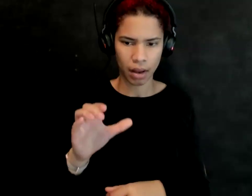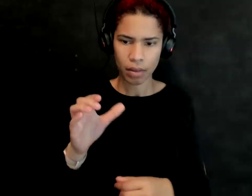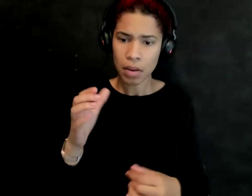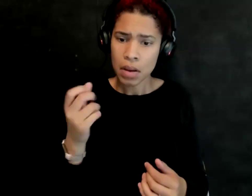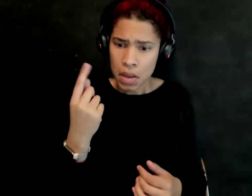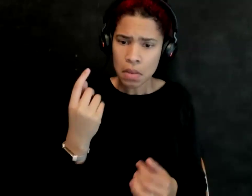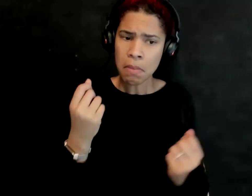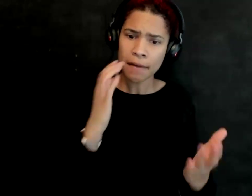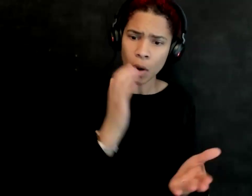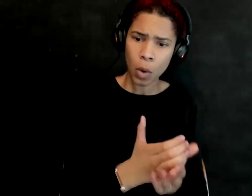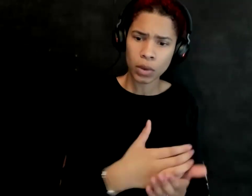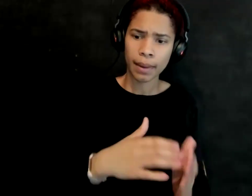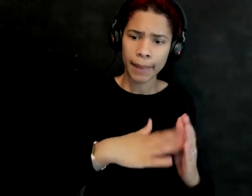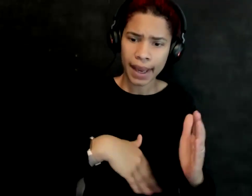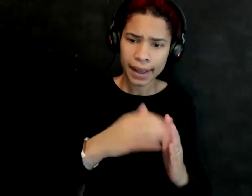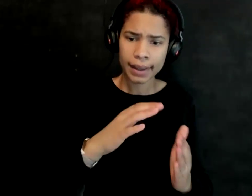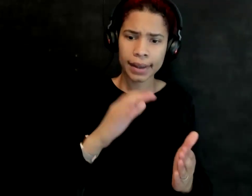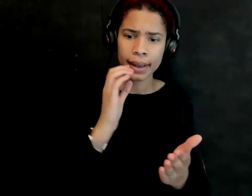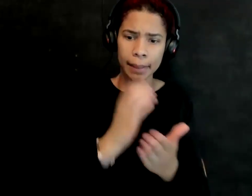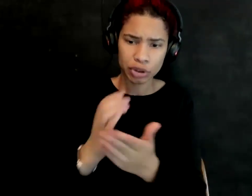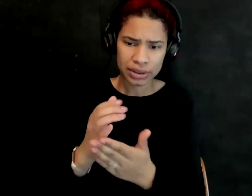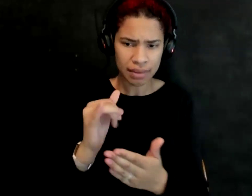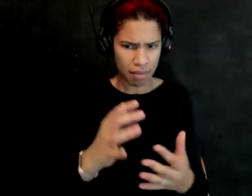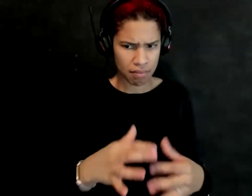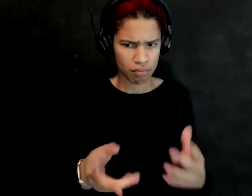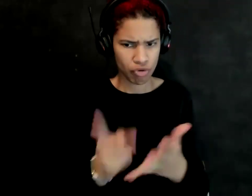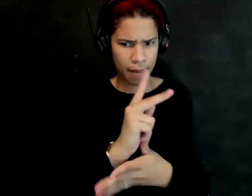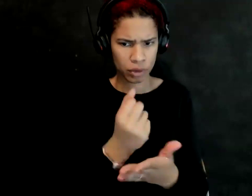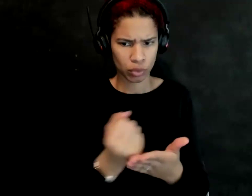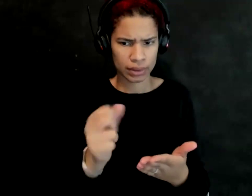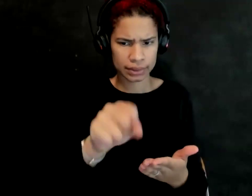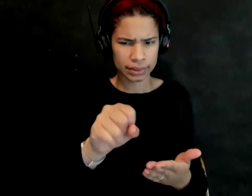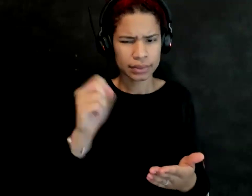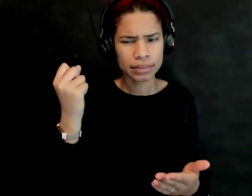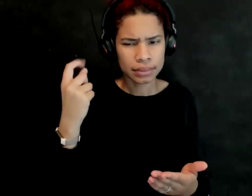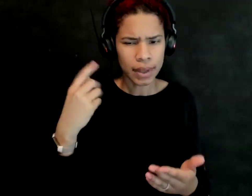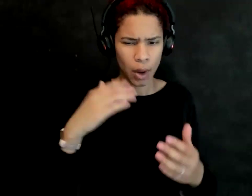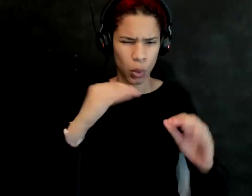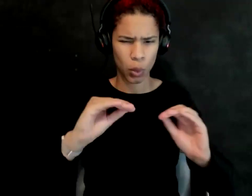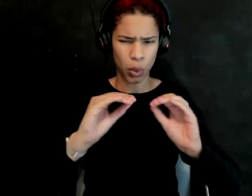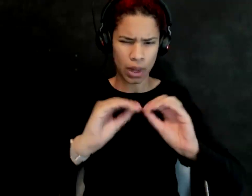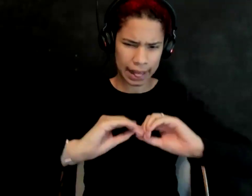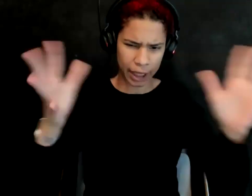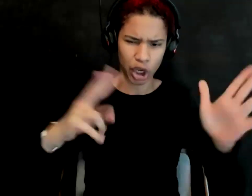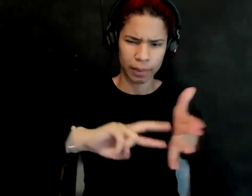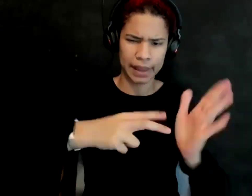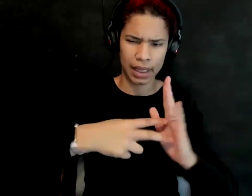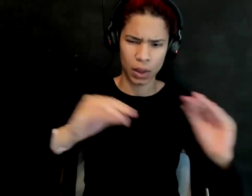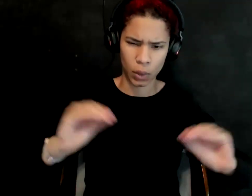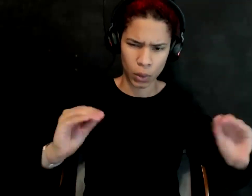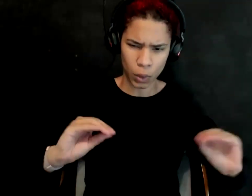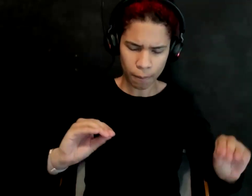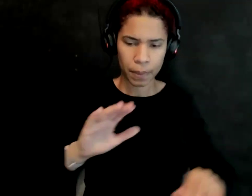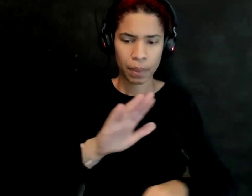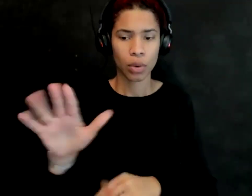things like that are also primary sources, those are things that can be left for interpretation. And your role here is to use